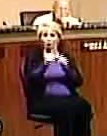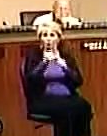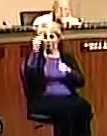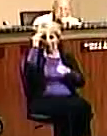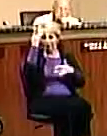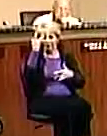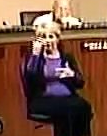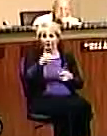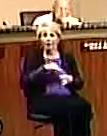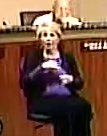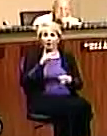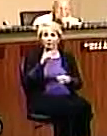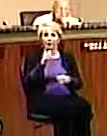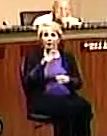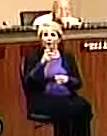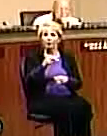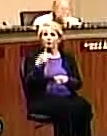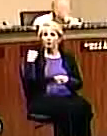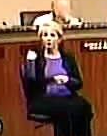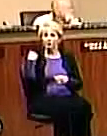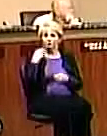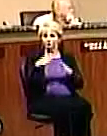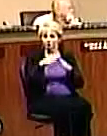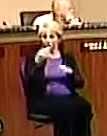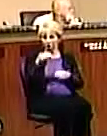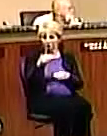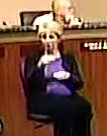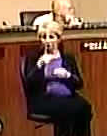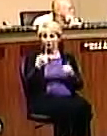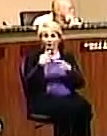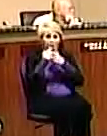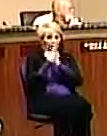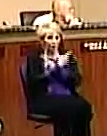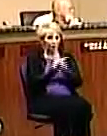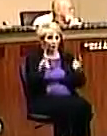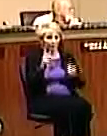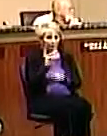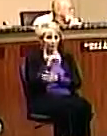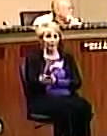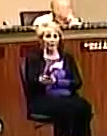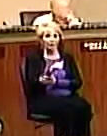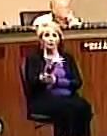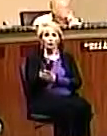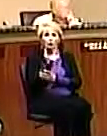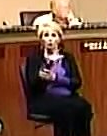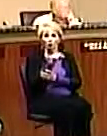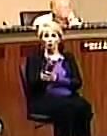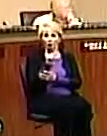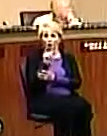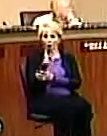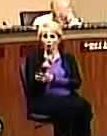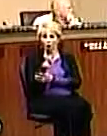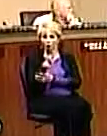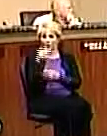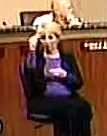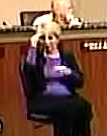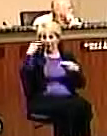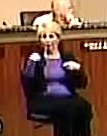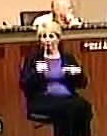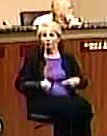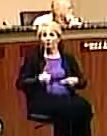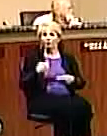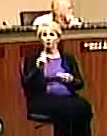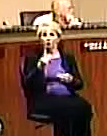illness. Now, therefore, I'm Mel Cohen, Mayor of the City of Morganton, do hereby proclaim the month of May 2013 as Mental Health Month